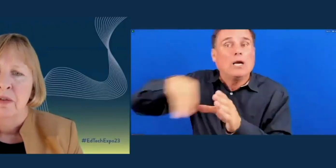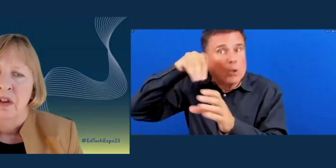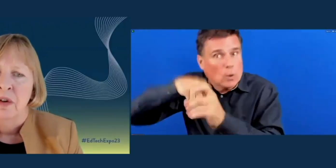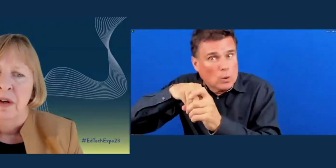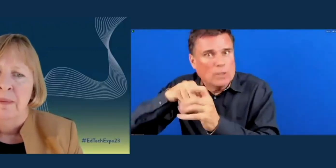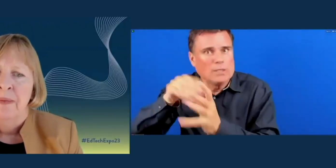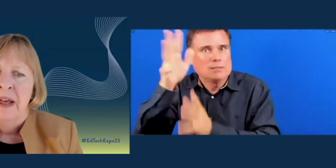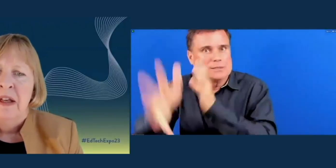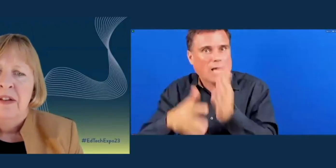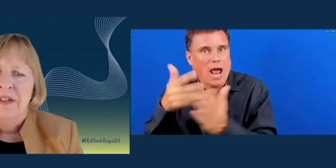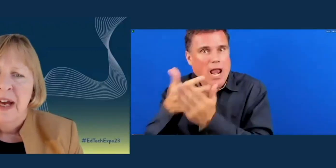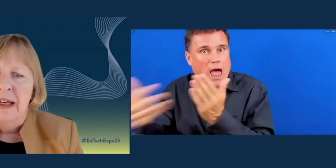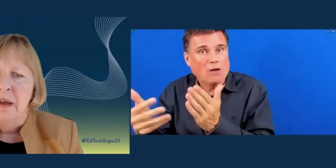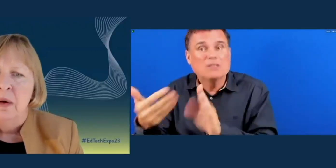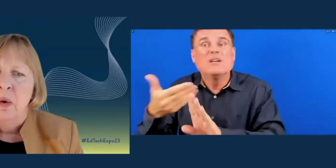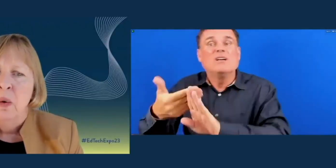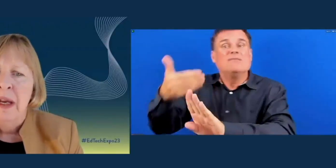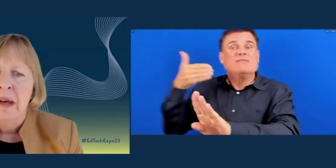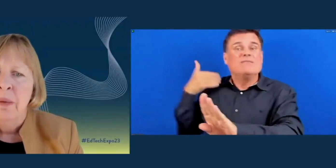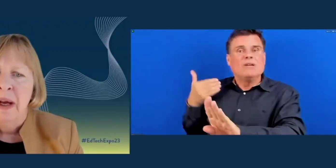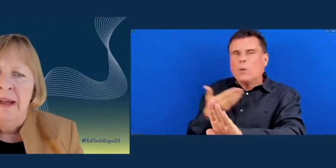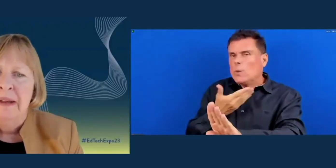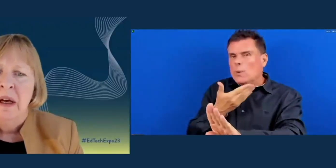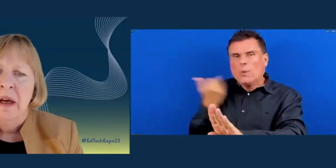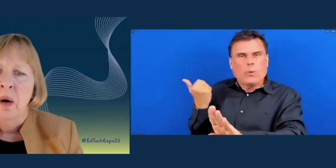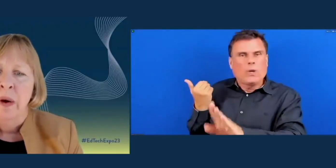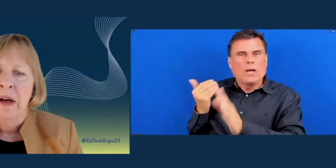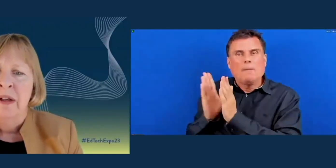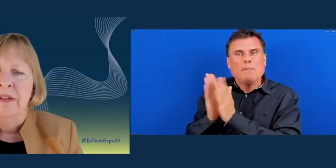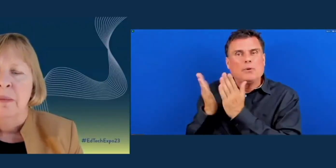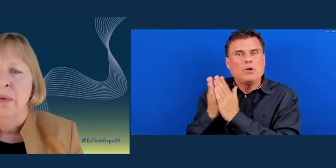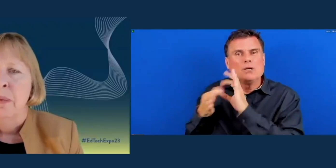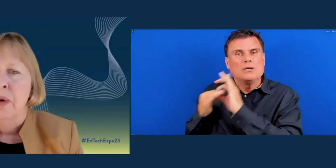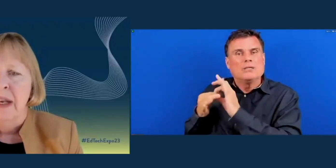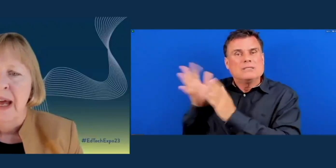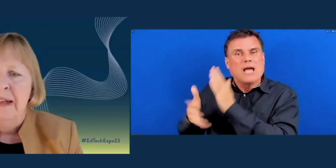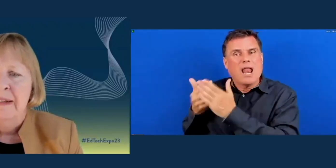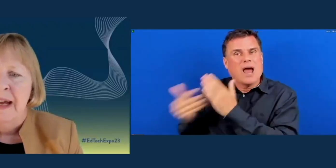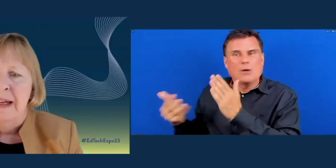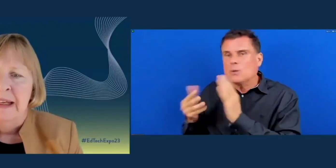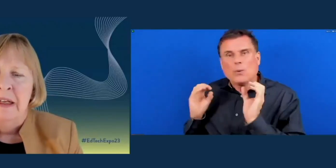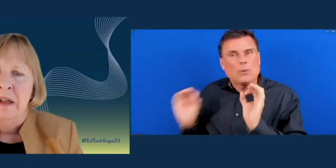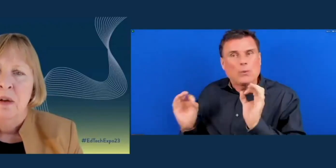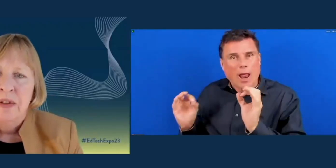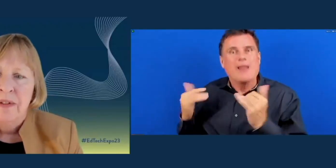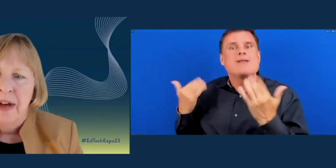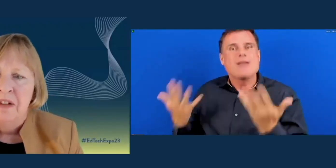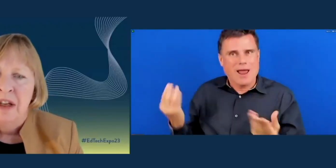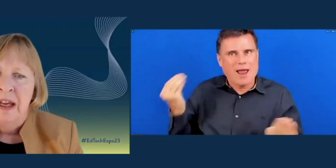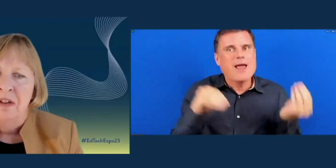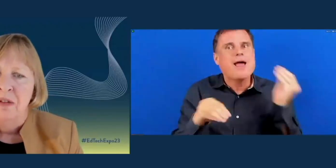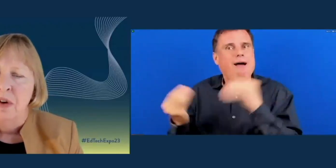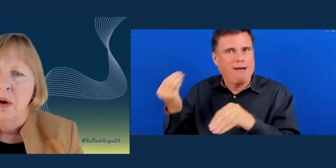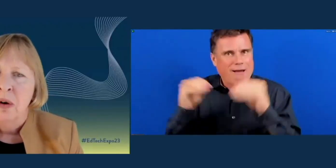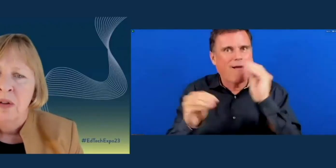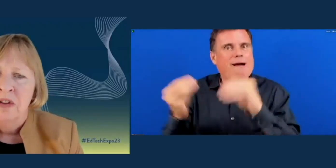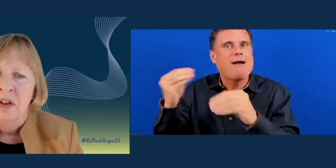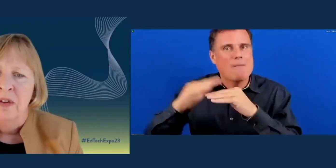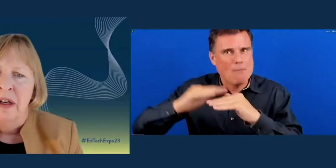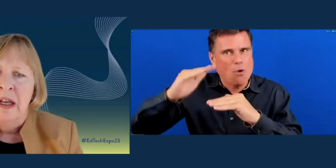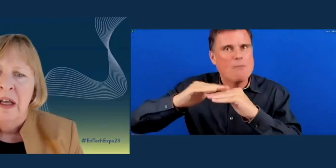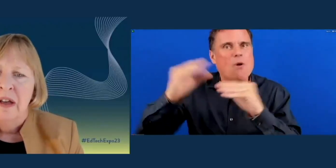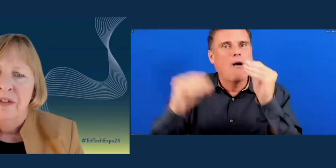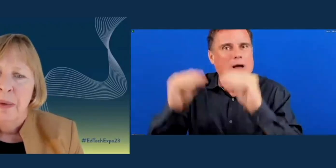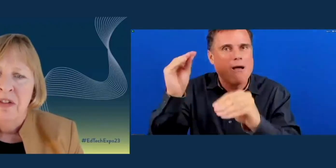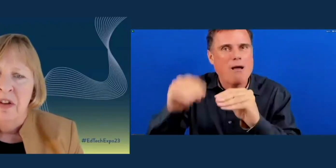for children. Second, we raised awareness and promoted EdTech in inclusive education for all